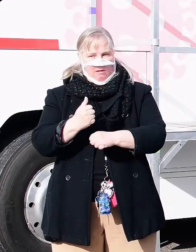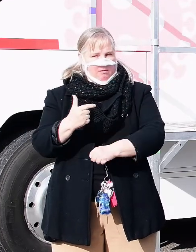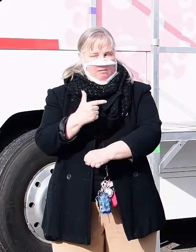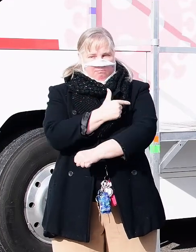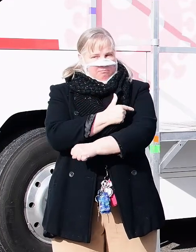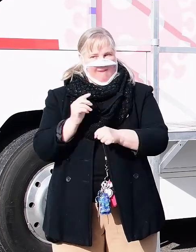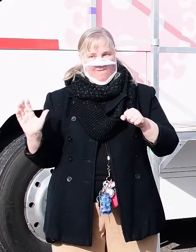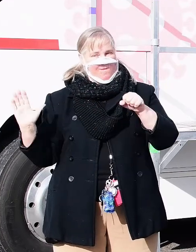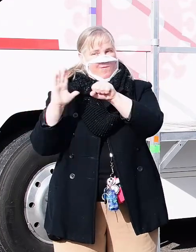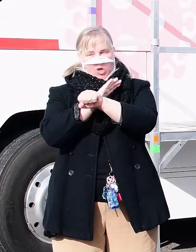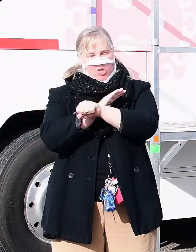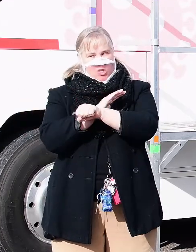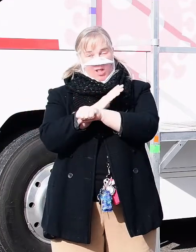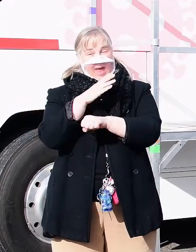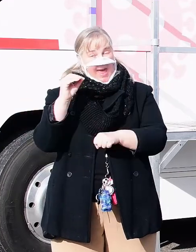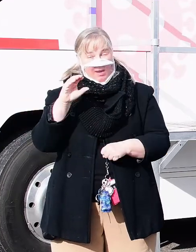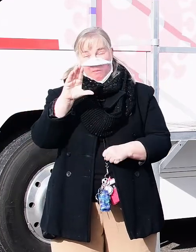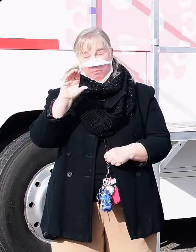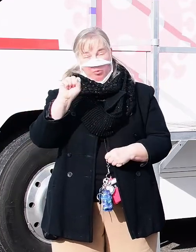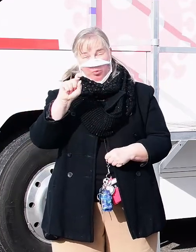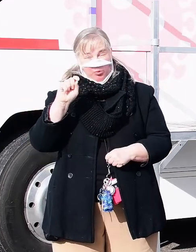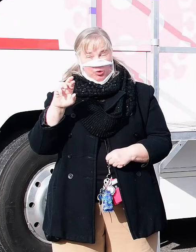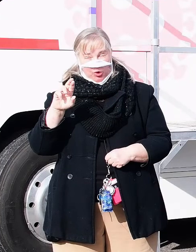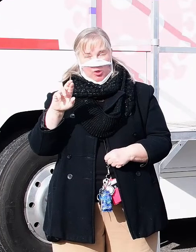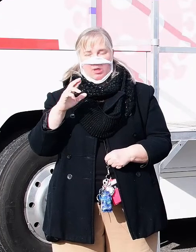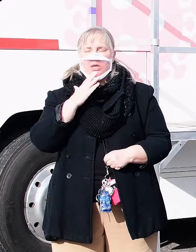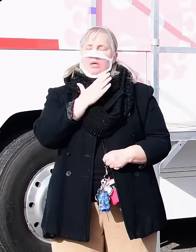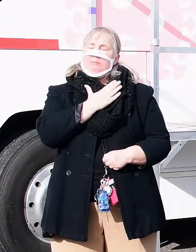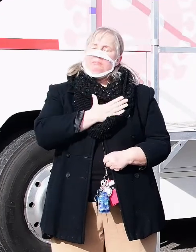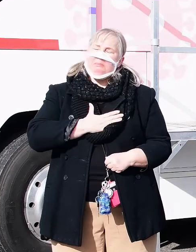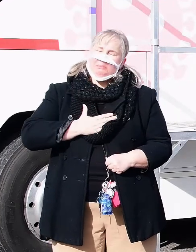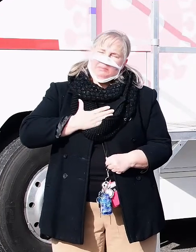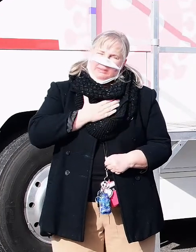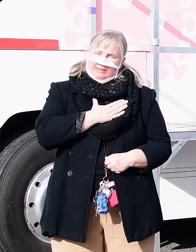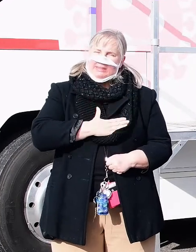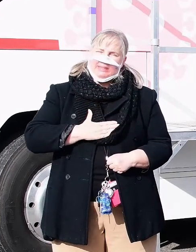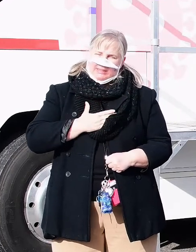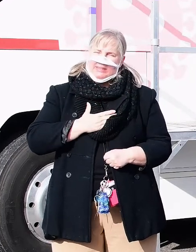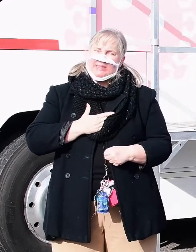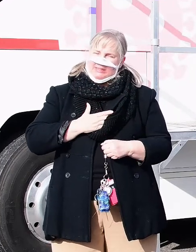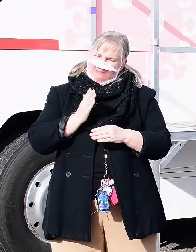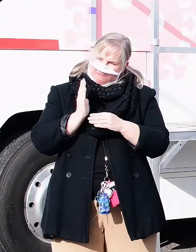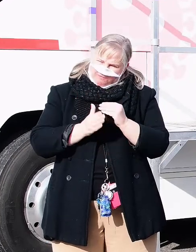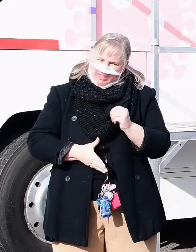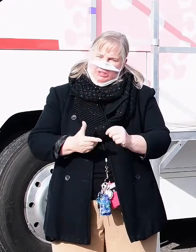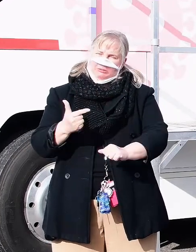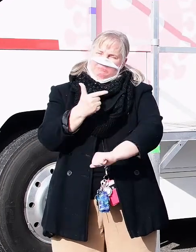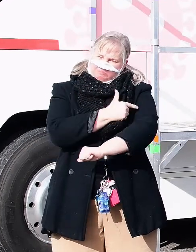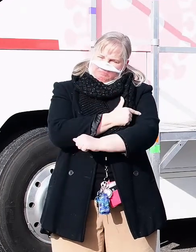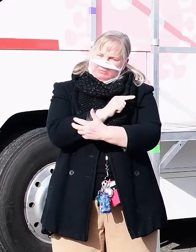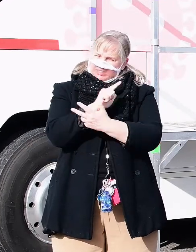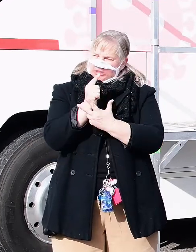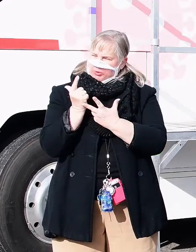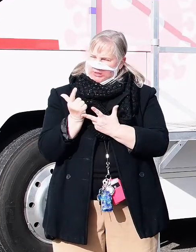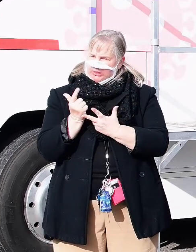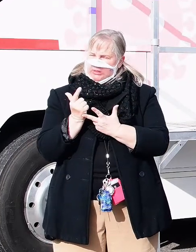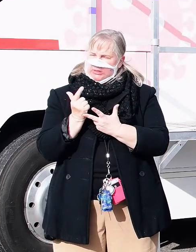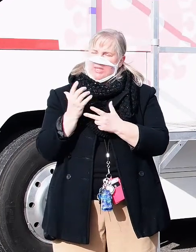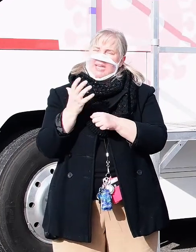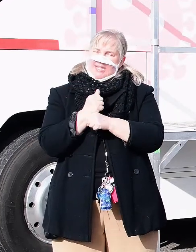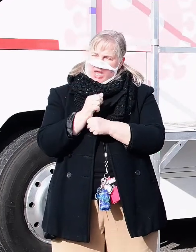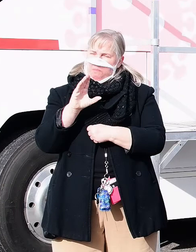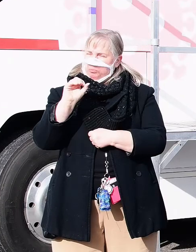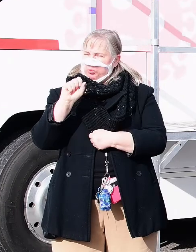full vaccination and boosters to please complete that vaccination series, get